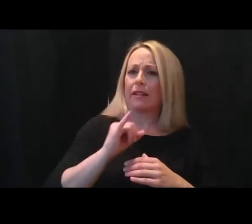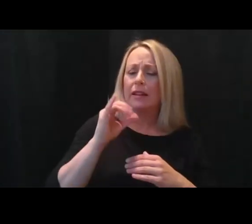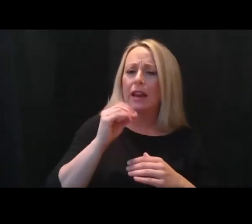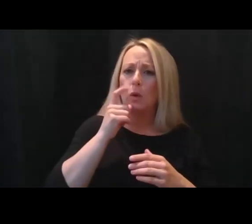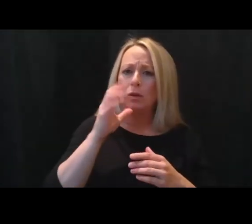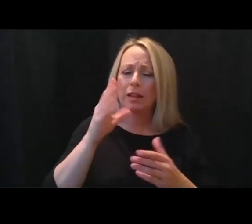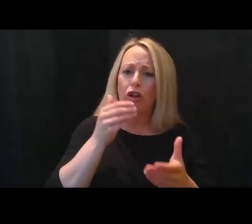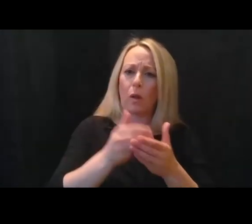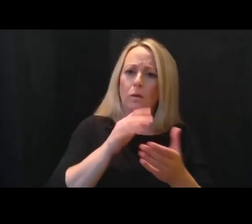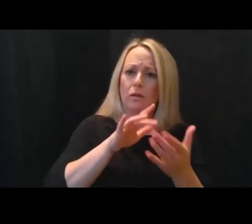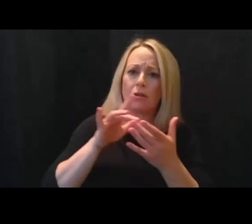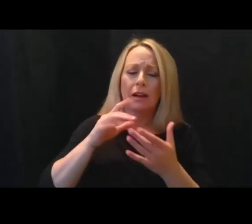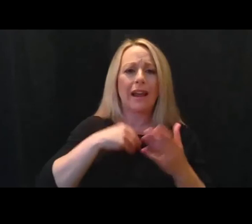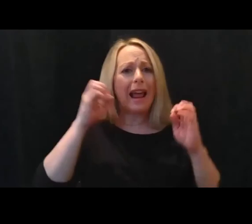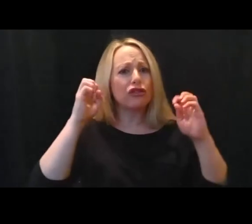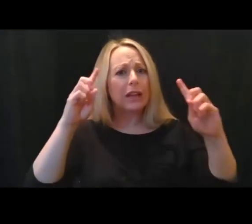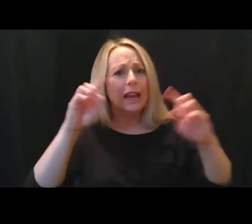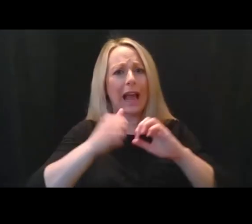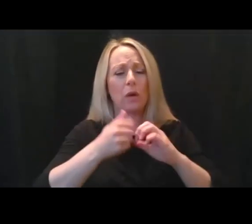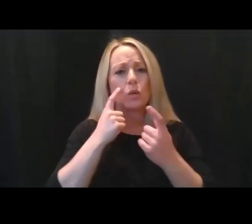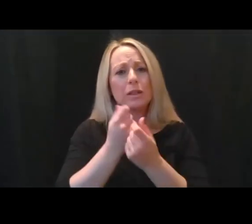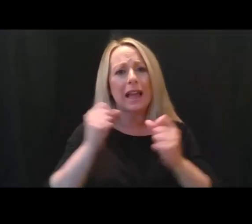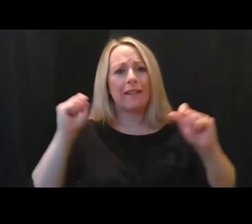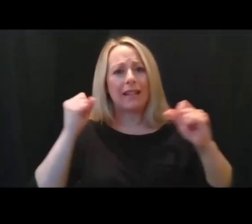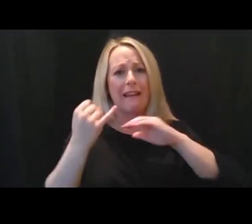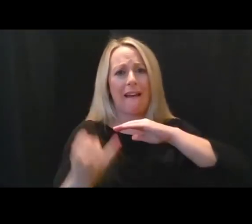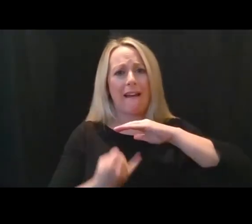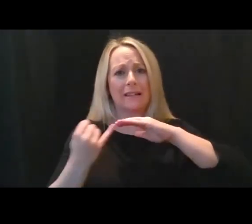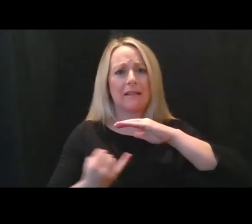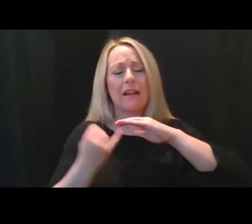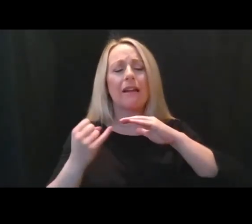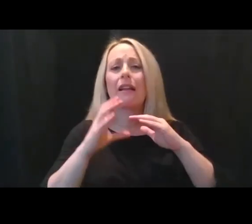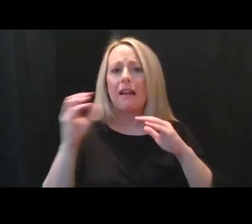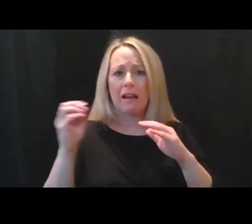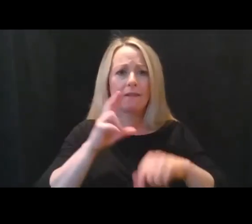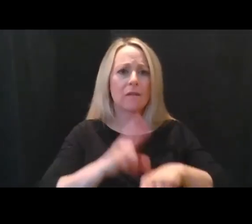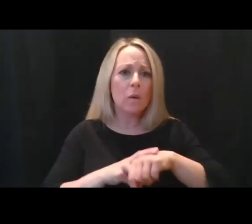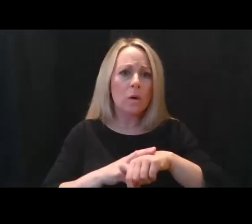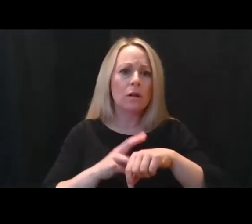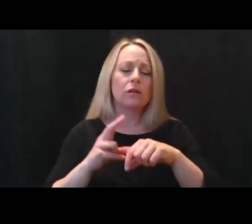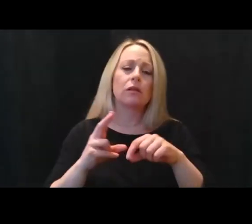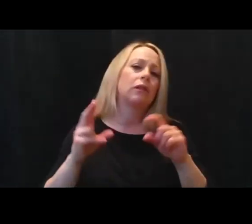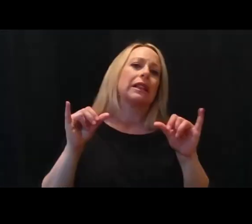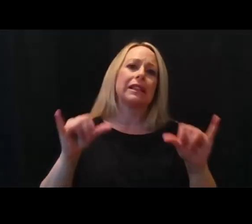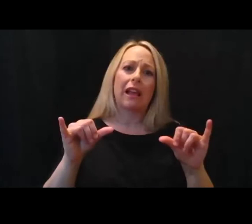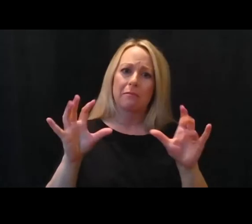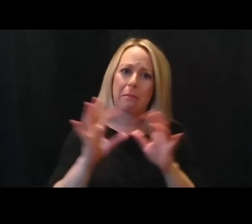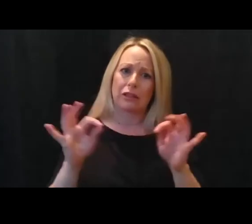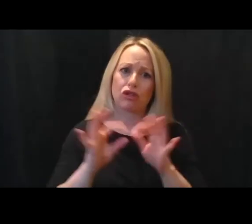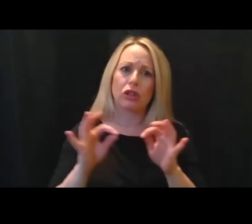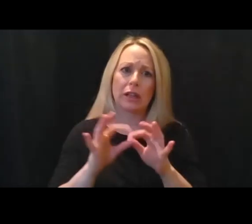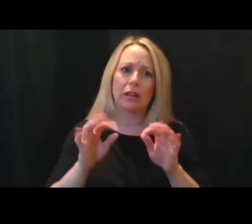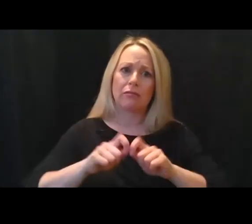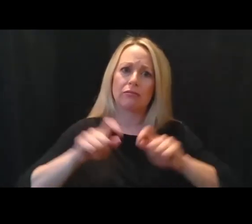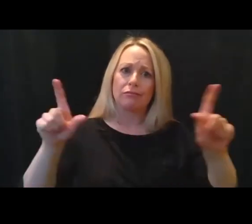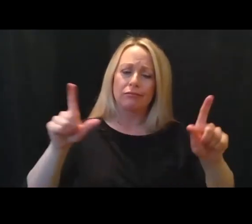course, educating on how to safely isolate. And of course, the same messaging as Dr.